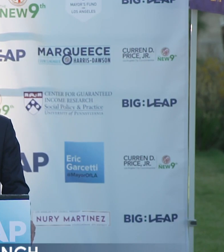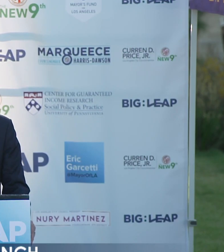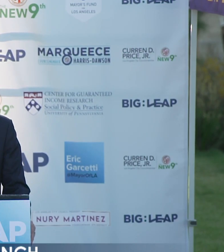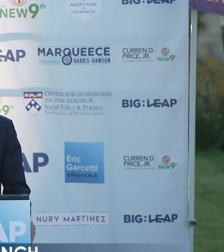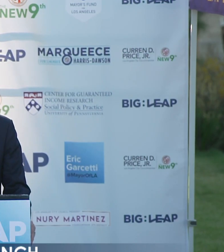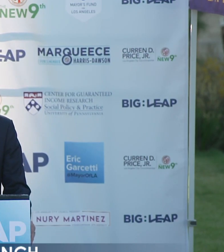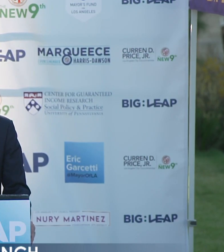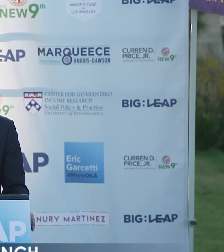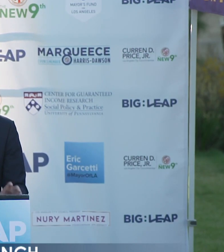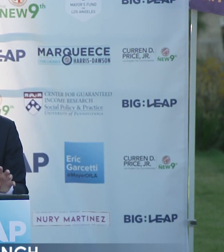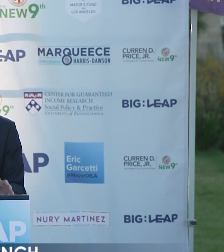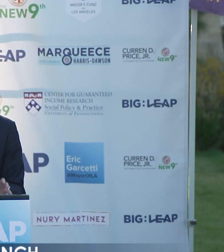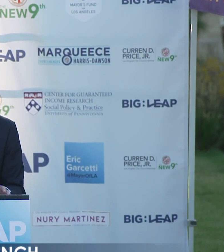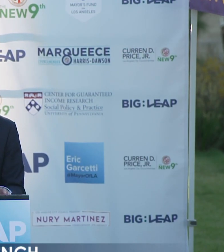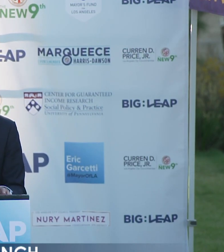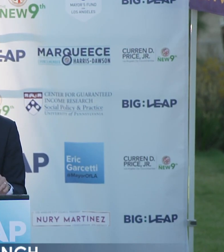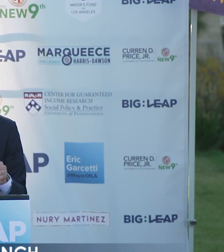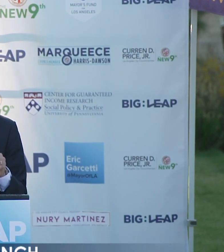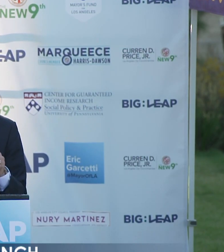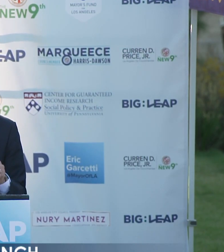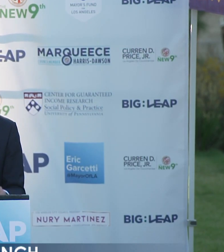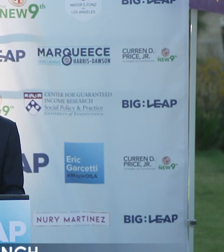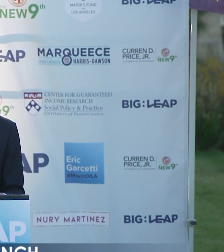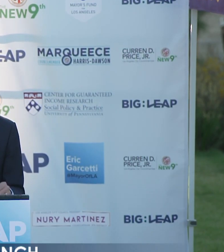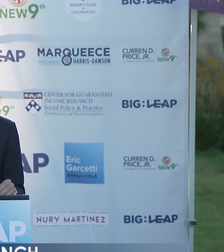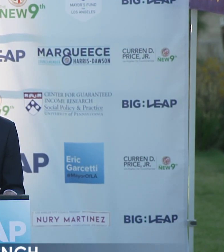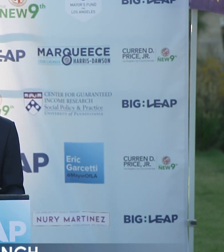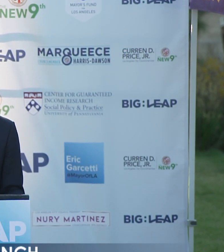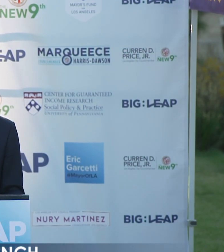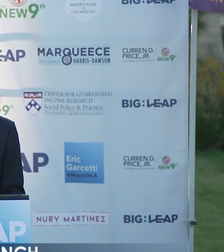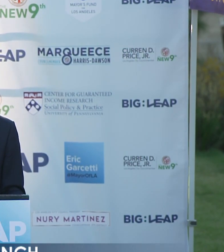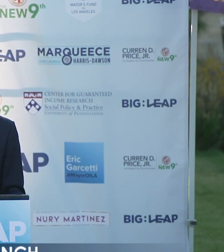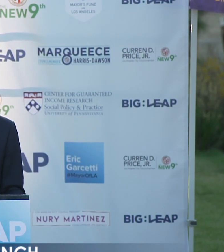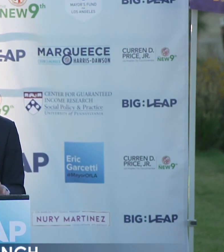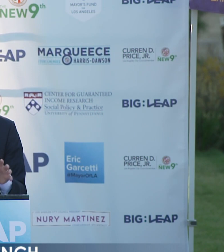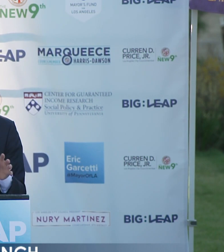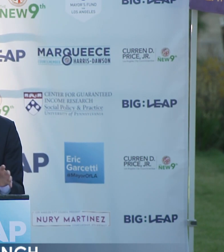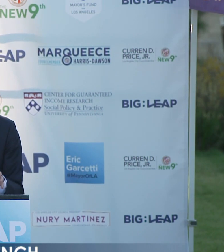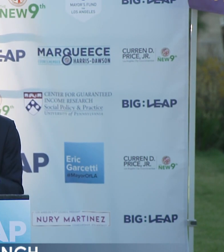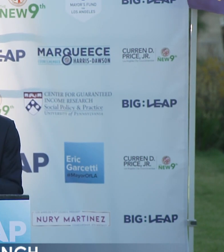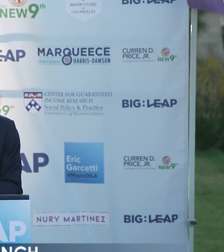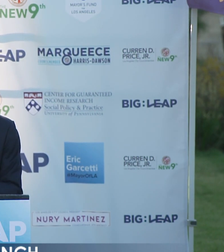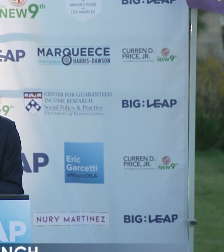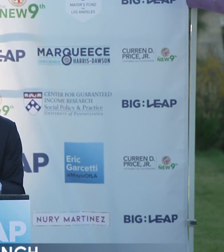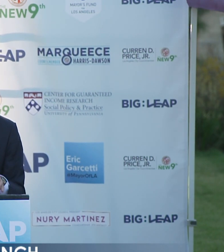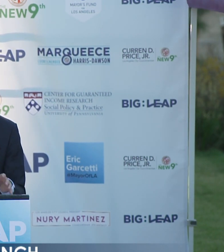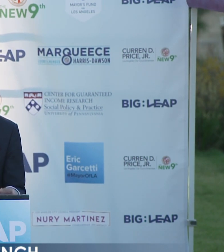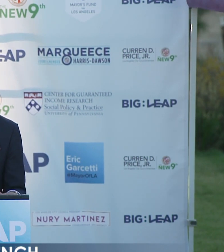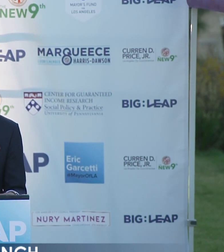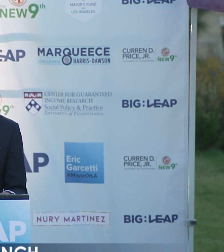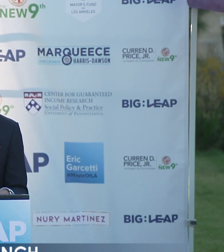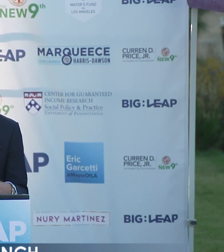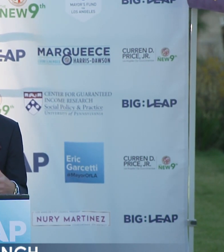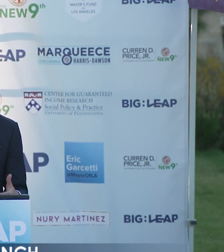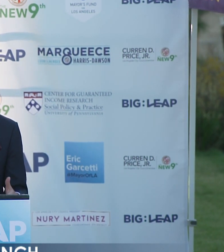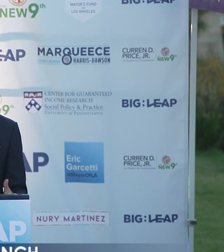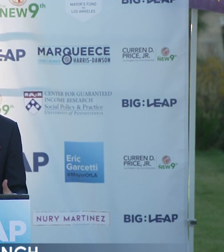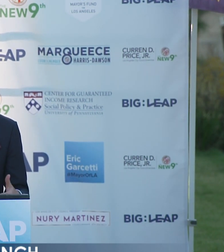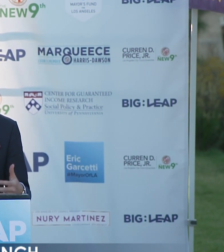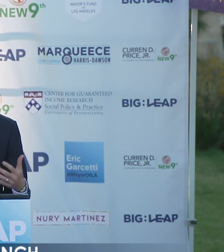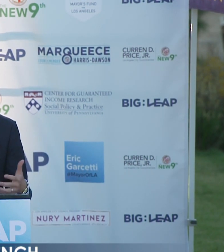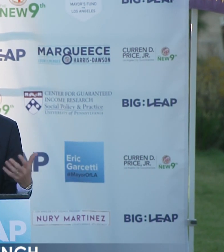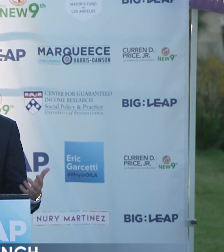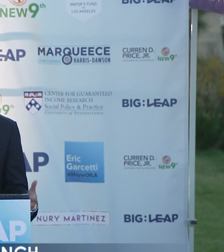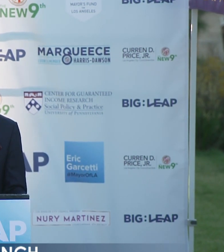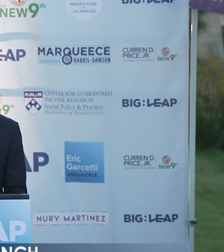even 12,000, will allow us to be able to see the impact and to be able to see that by neighborhood, by ethnicity, by